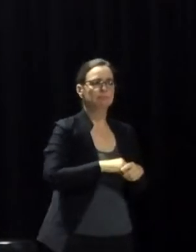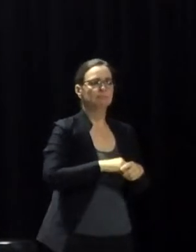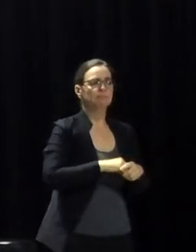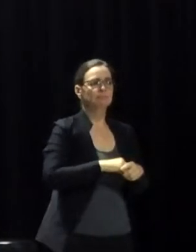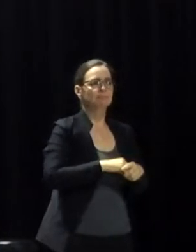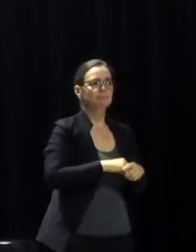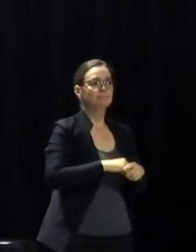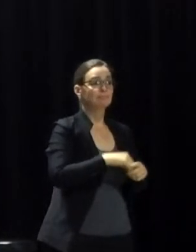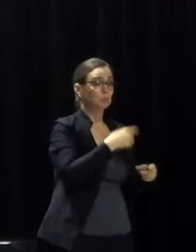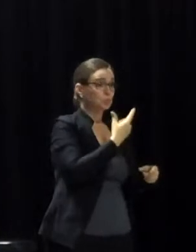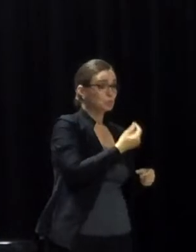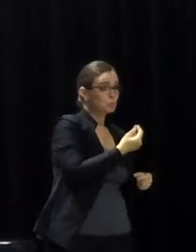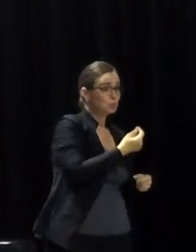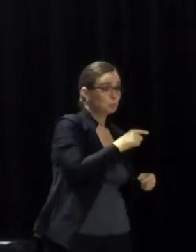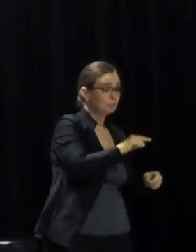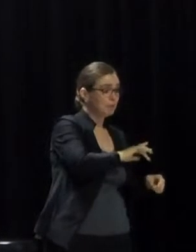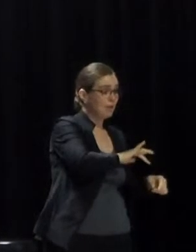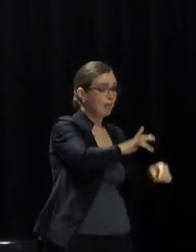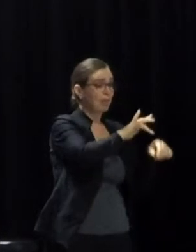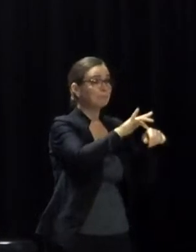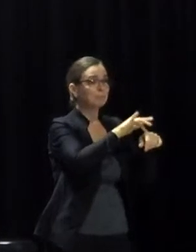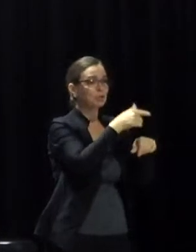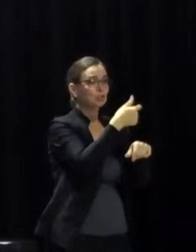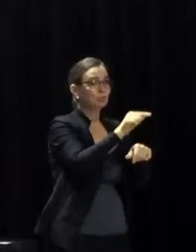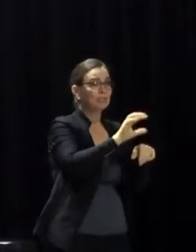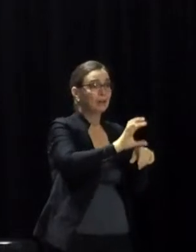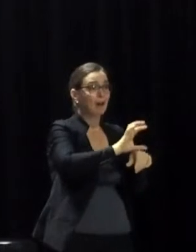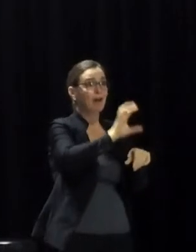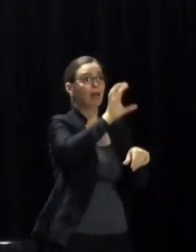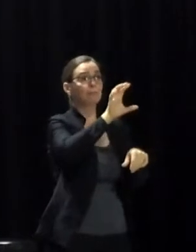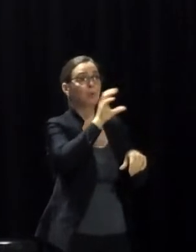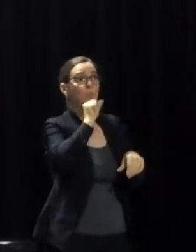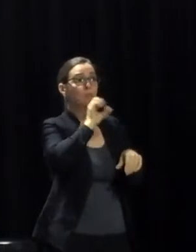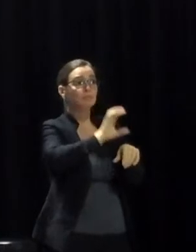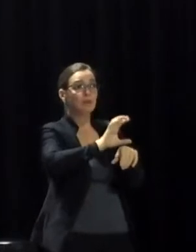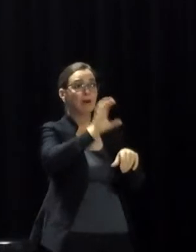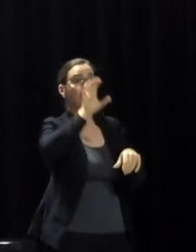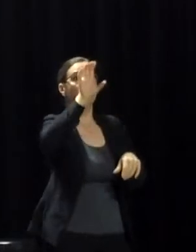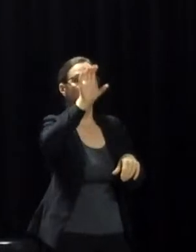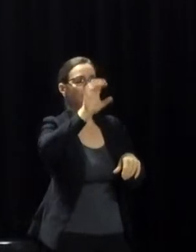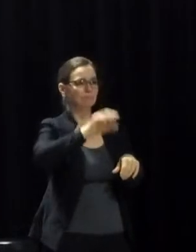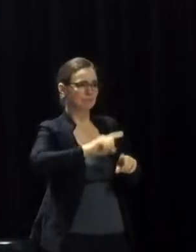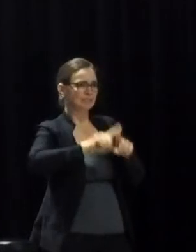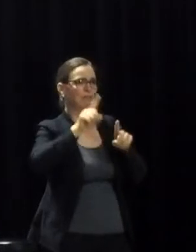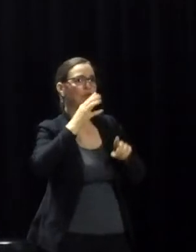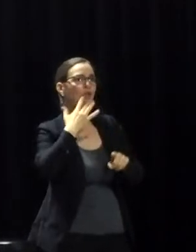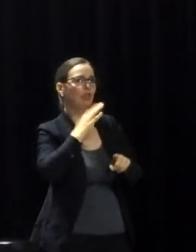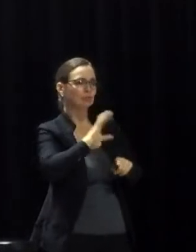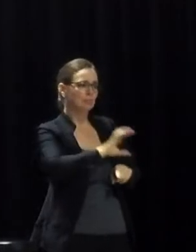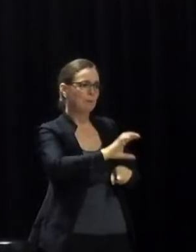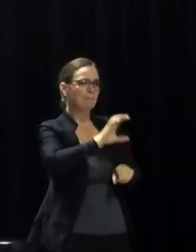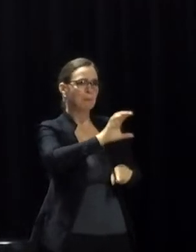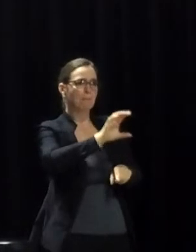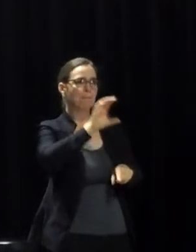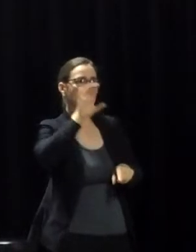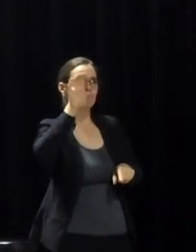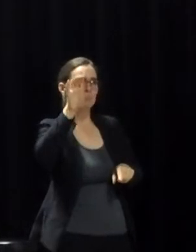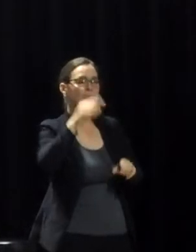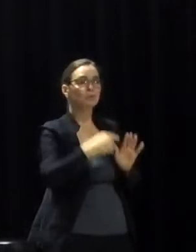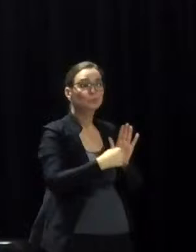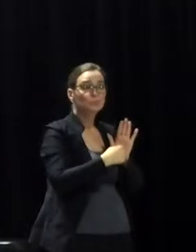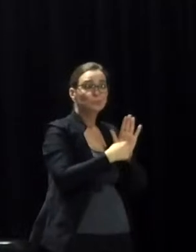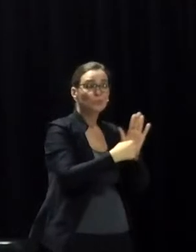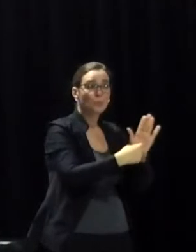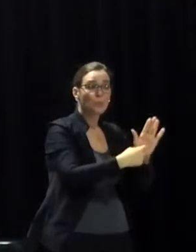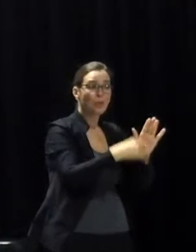circles. They're circles, not boxes. The other circles are related to where these individuals then went,